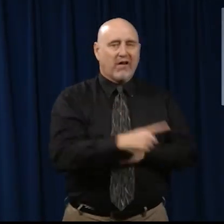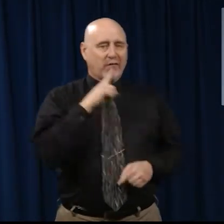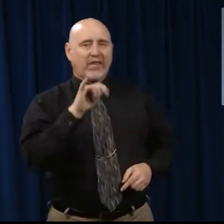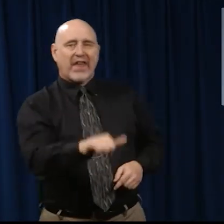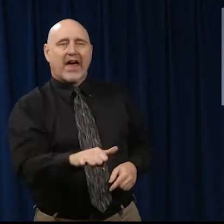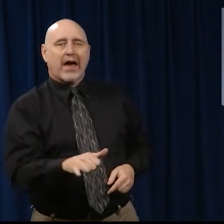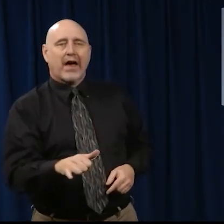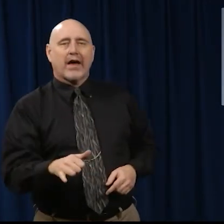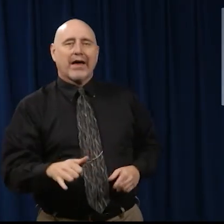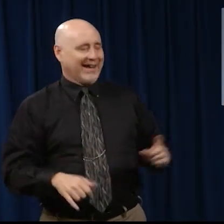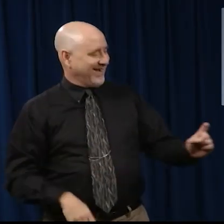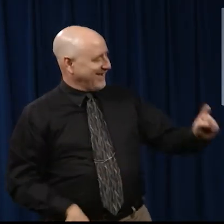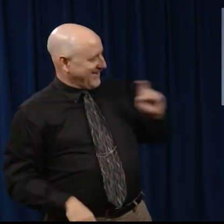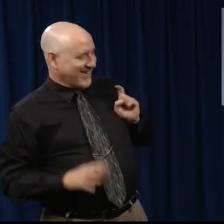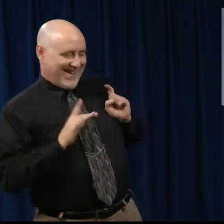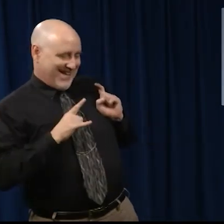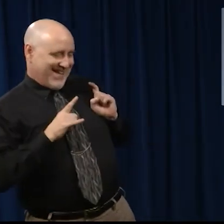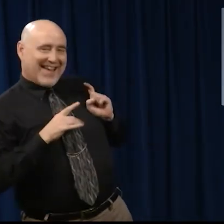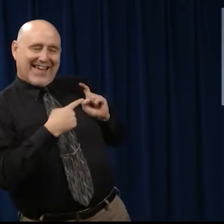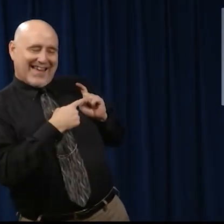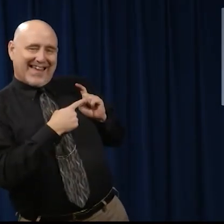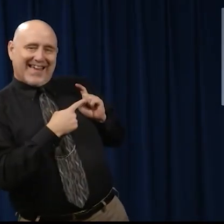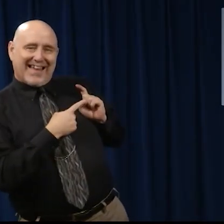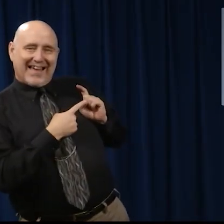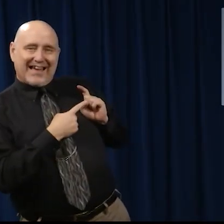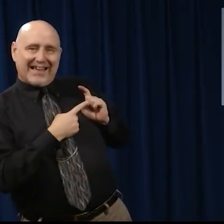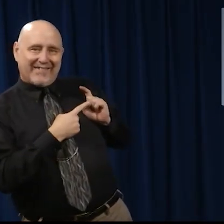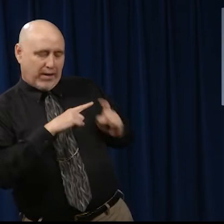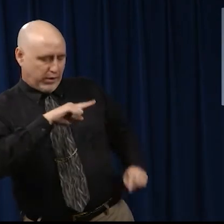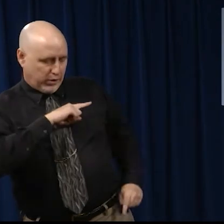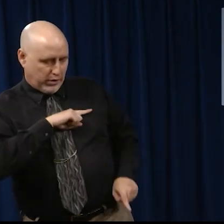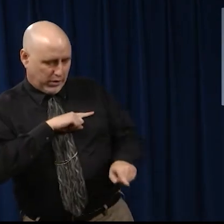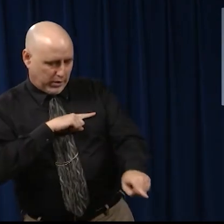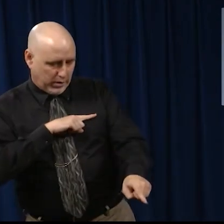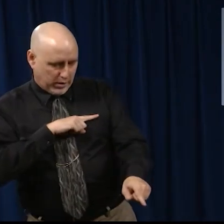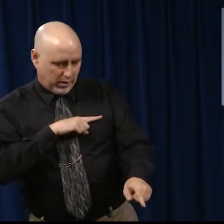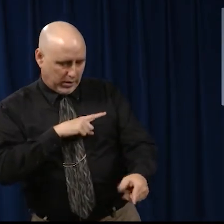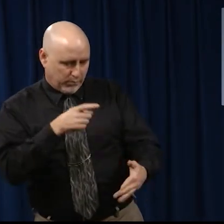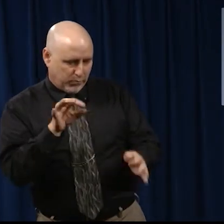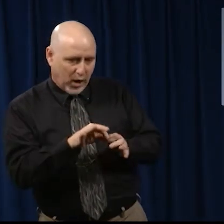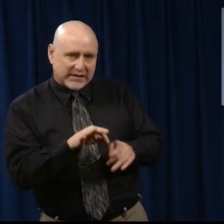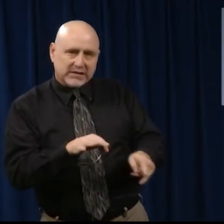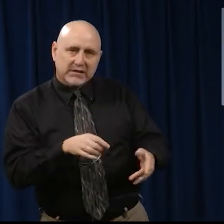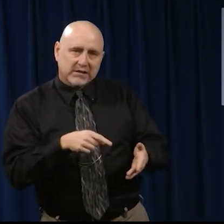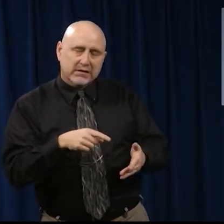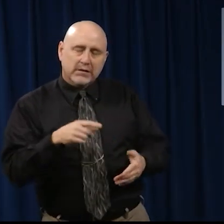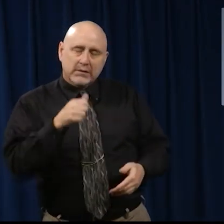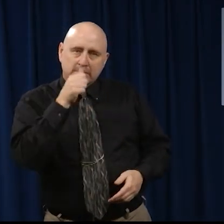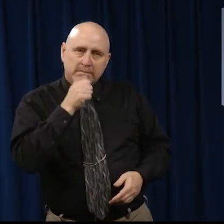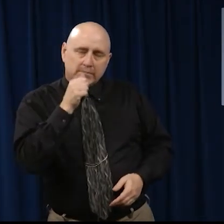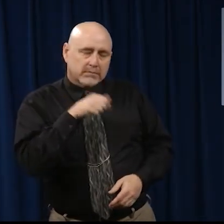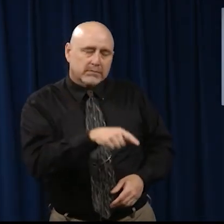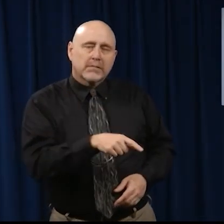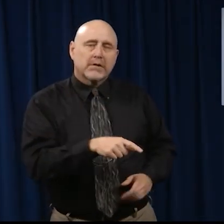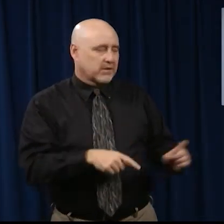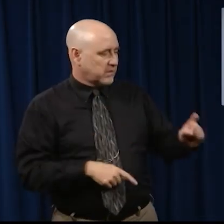it? What were you given for the cost that you had to pay for getting herpes? What were you